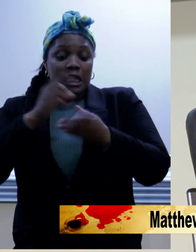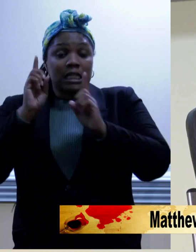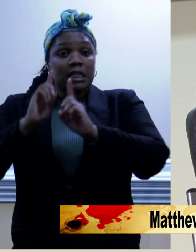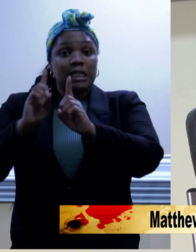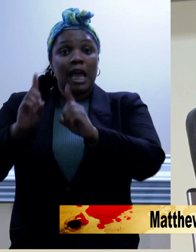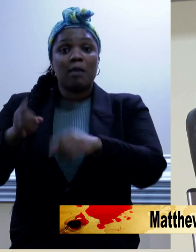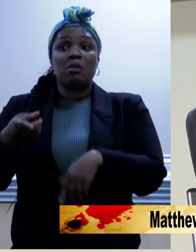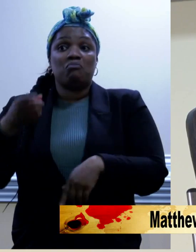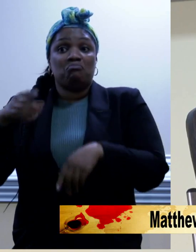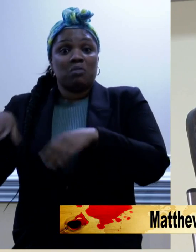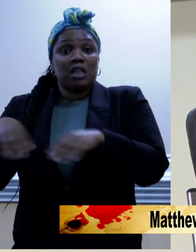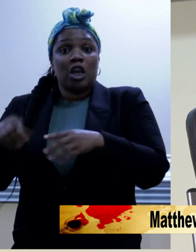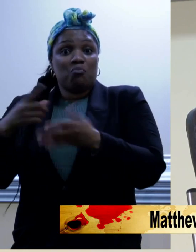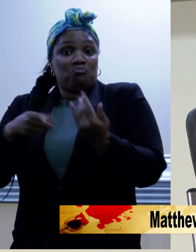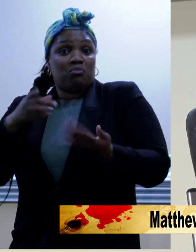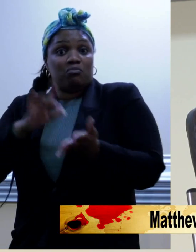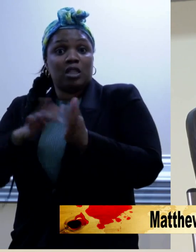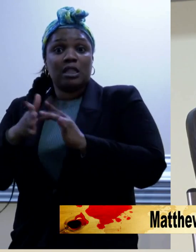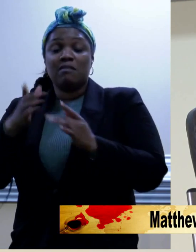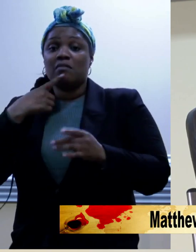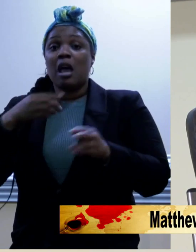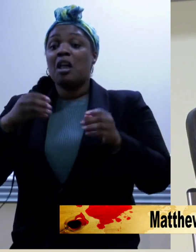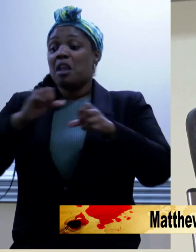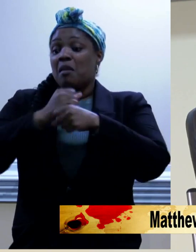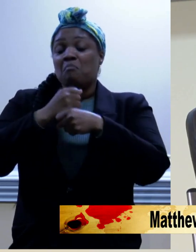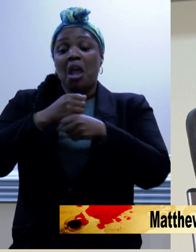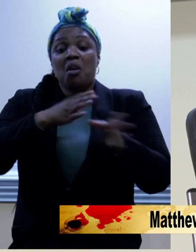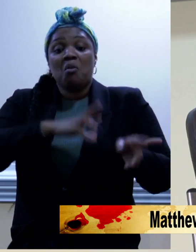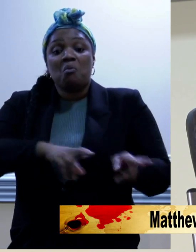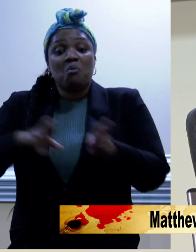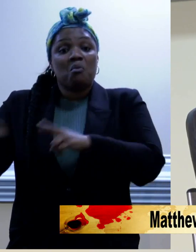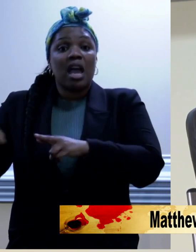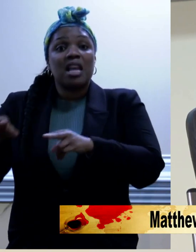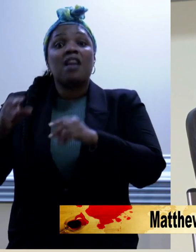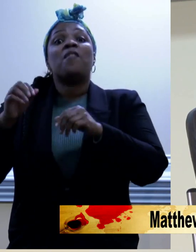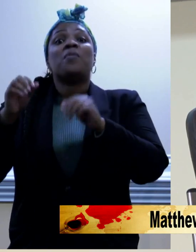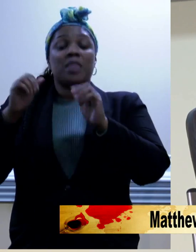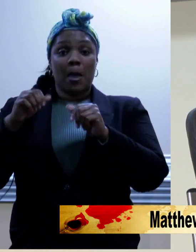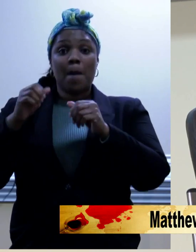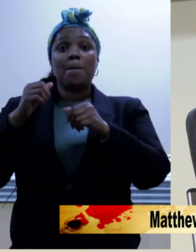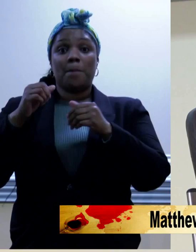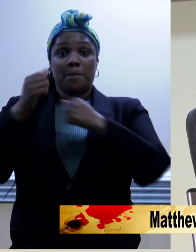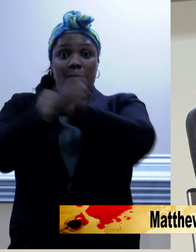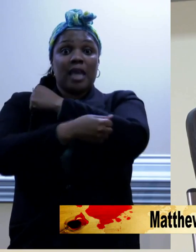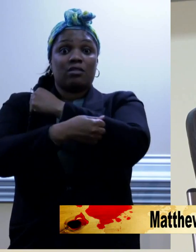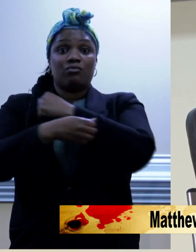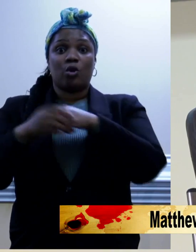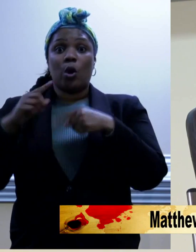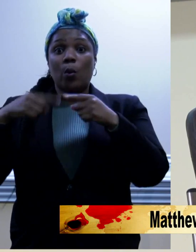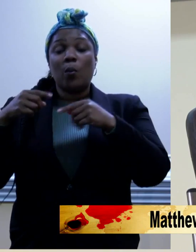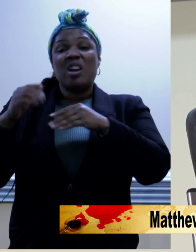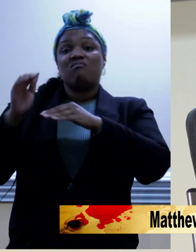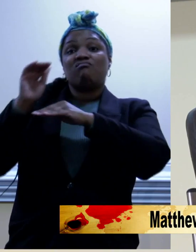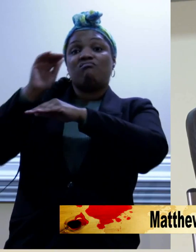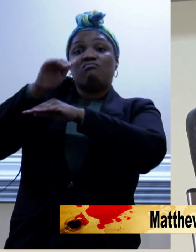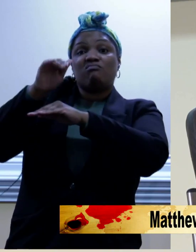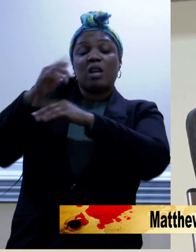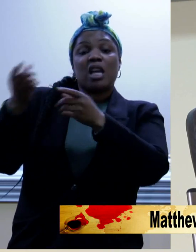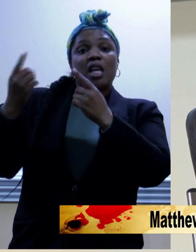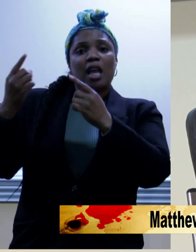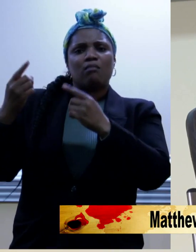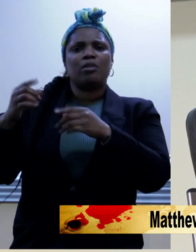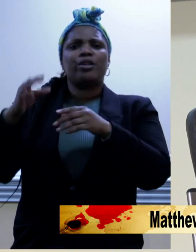had appointed them, and they made ready the Passover. Go ahead. Now when the even was come, he sat down with the